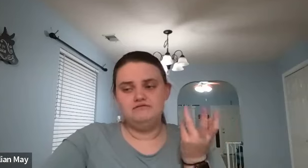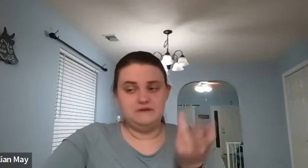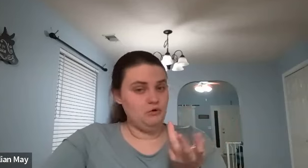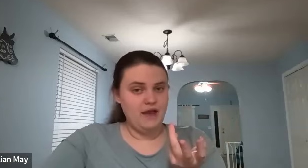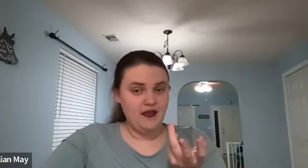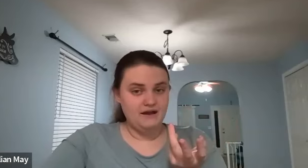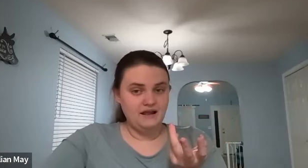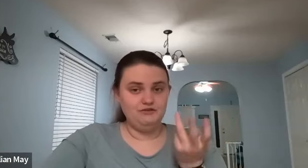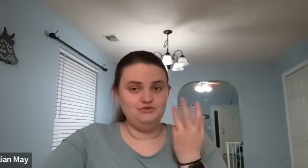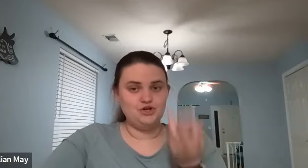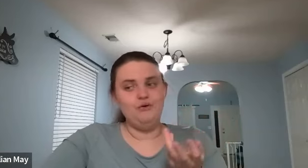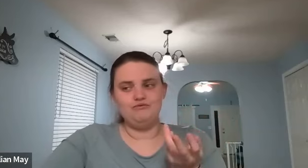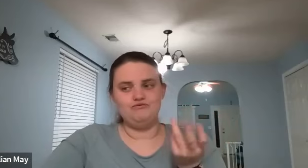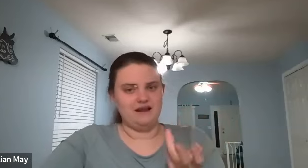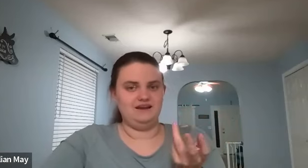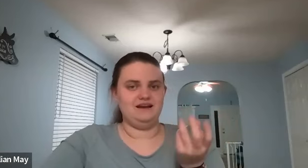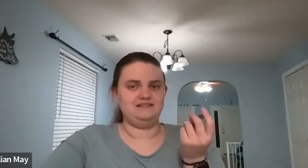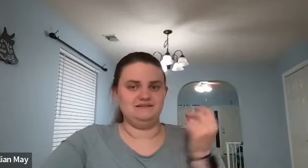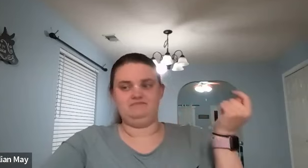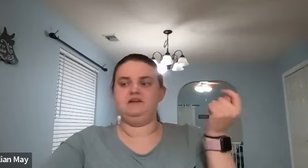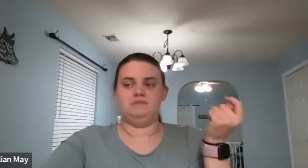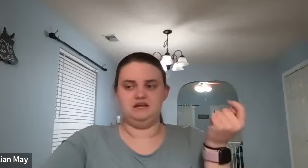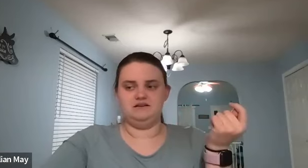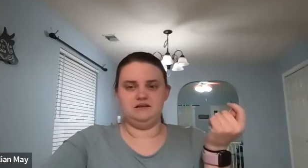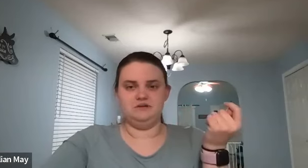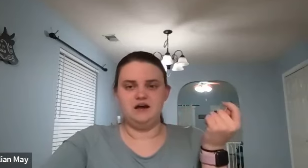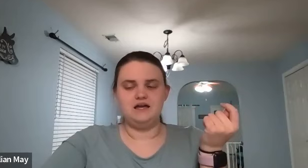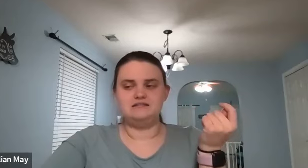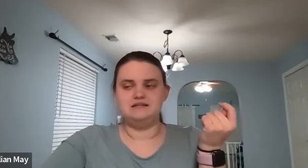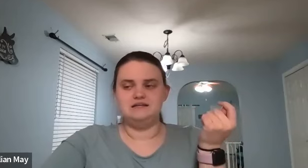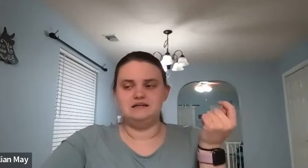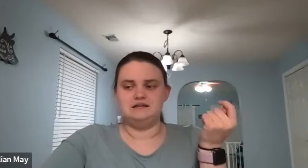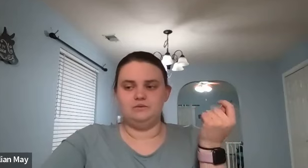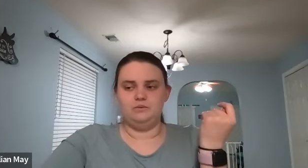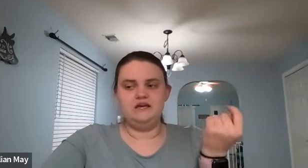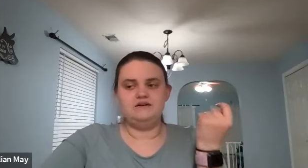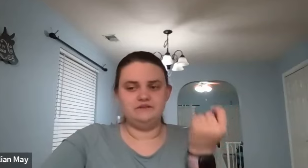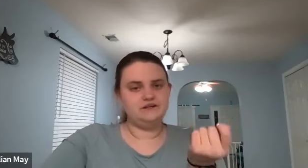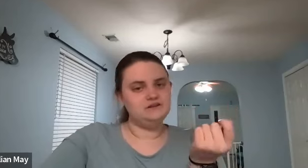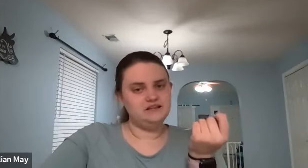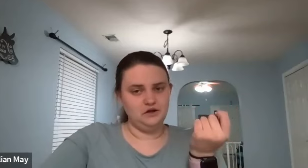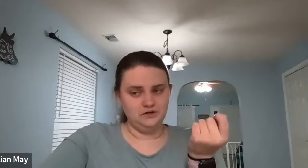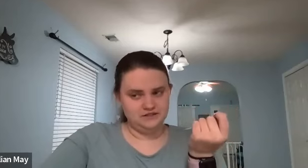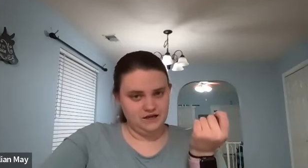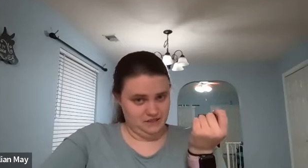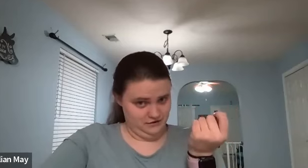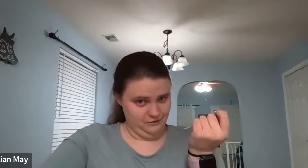feel bad if you don't recognize it immediately, because we have literally learned a ton of